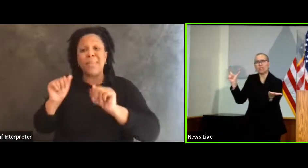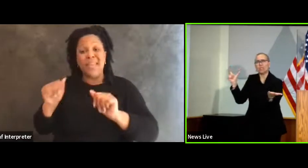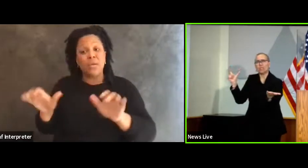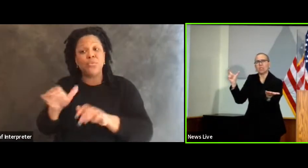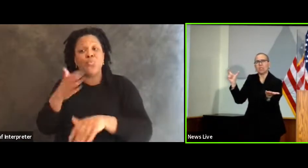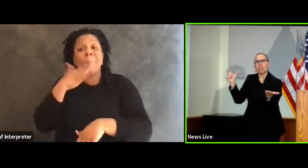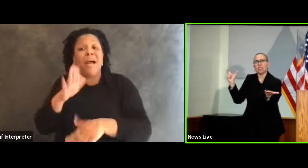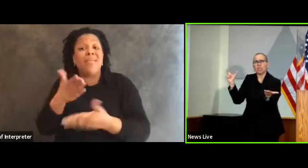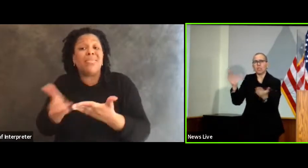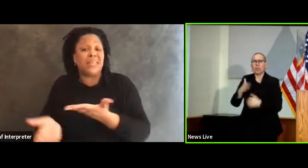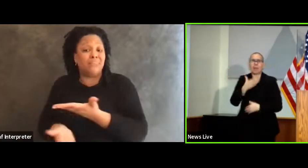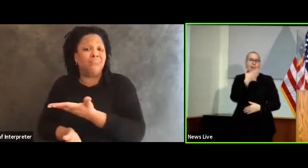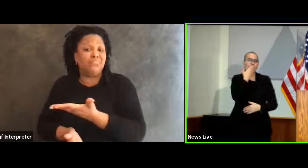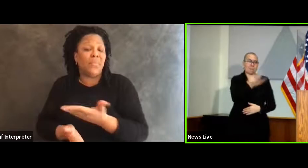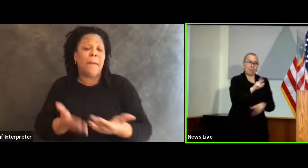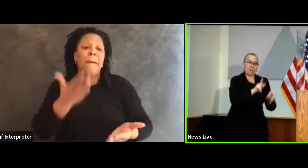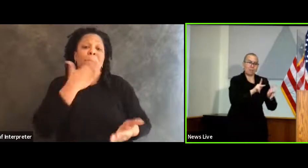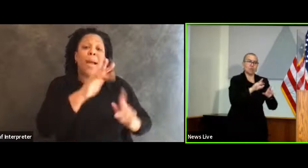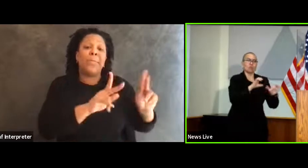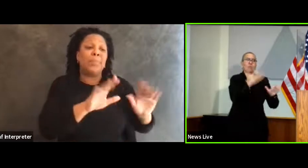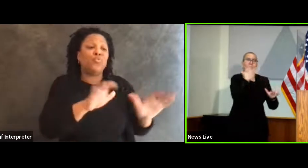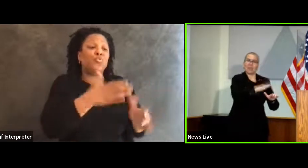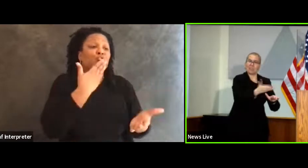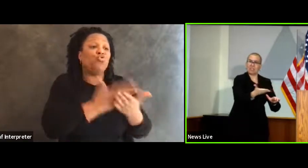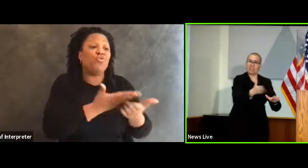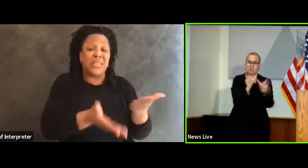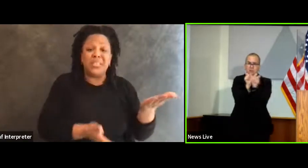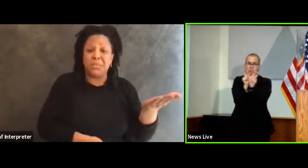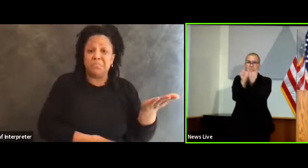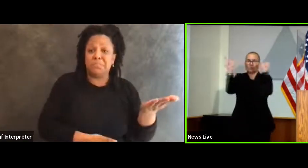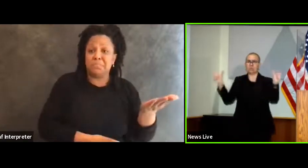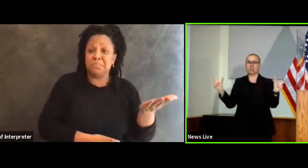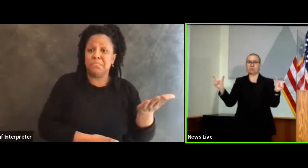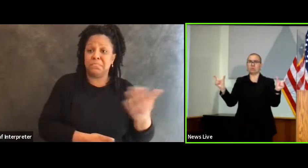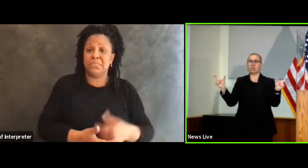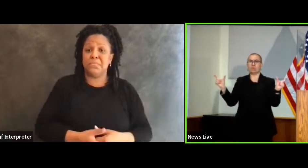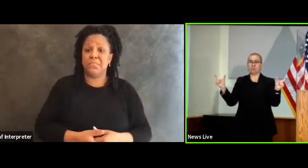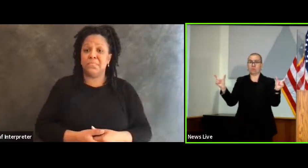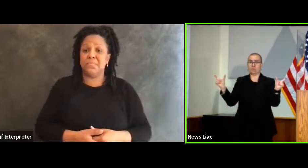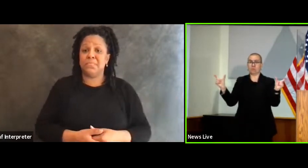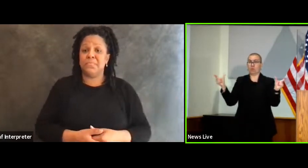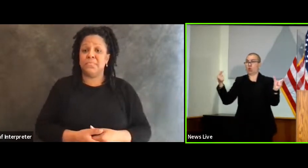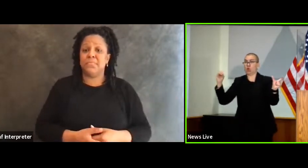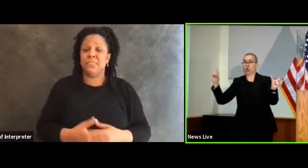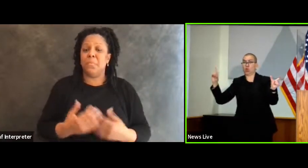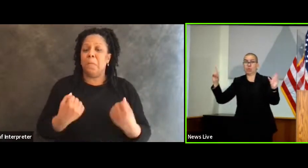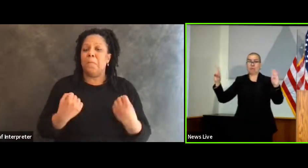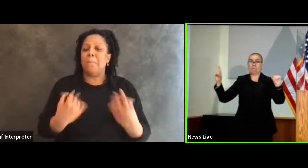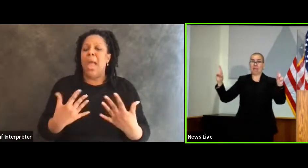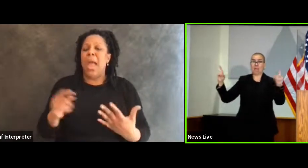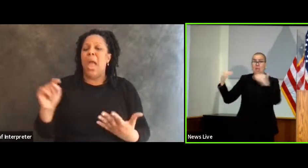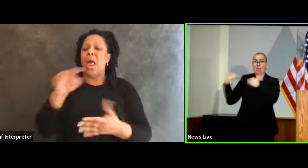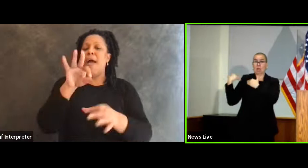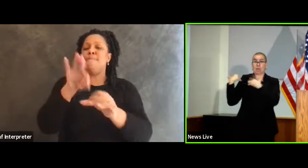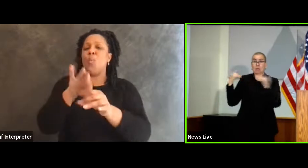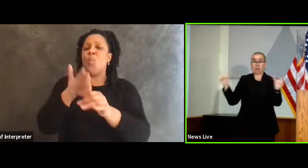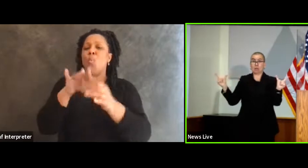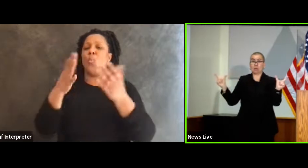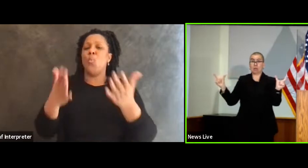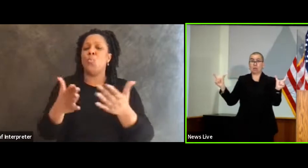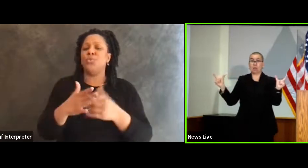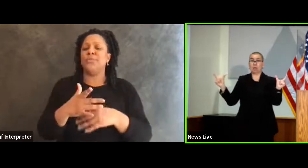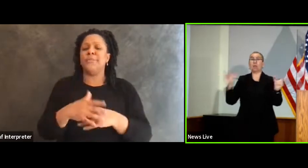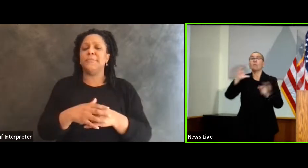where I think that they have difficulty is there's a distinction. It should be very apparent to everyone. The people in greater